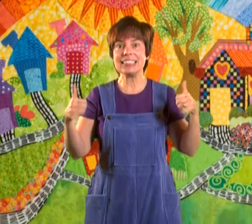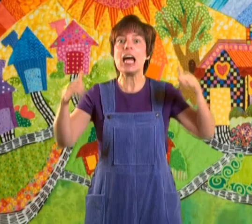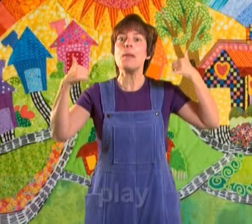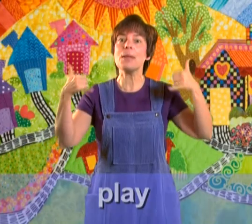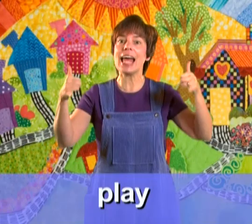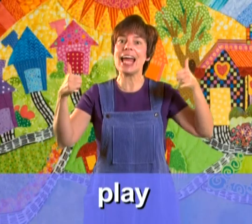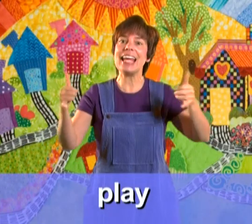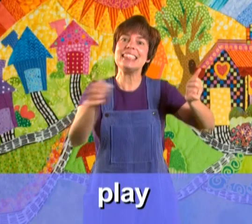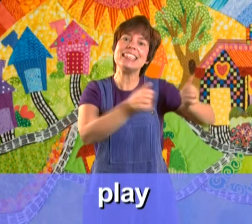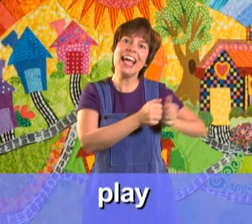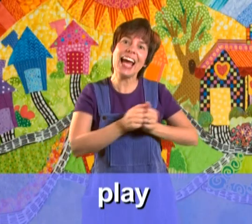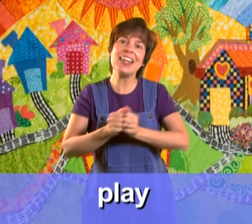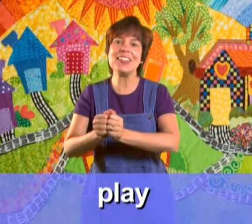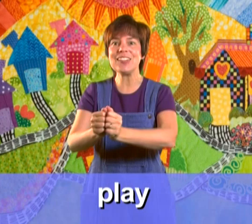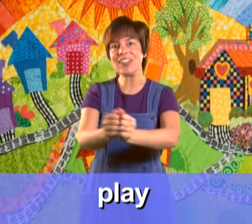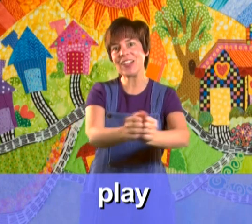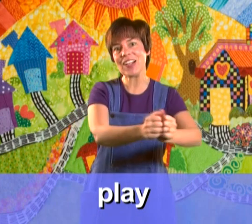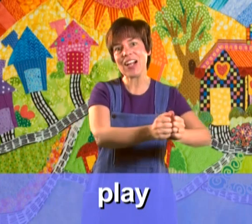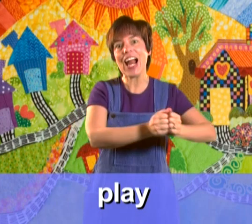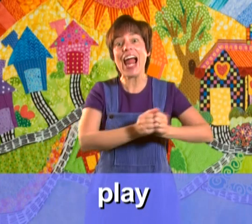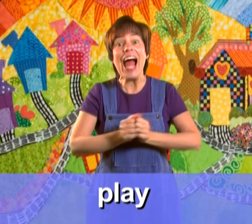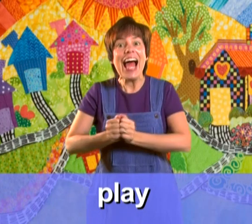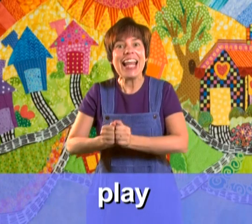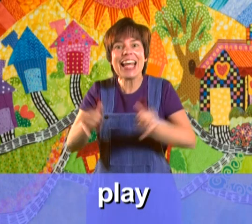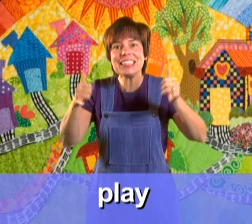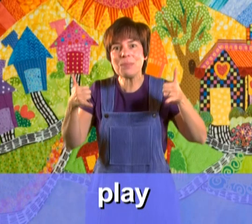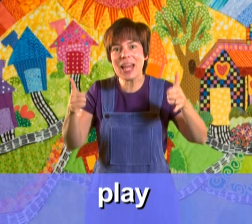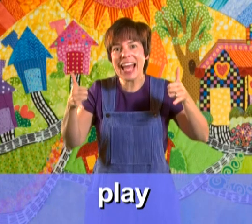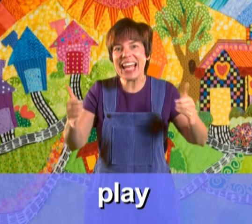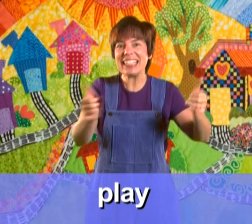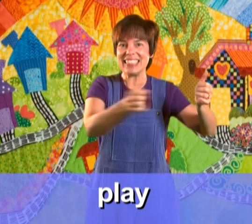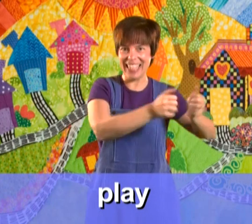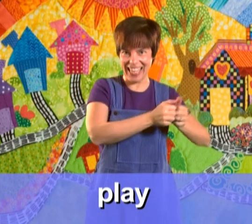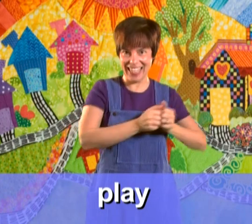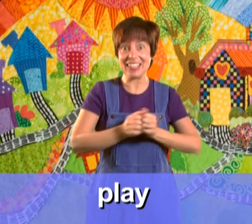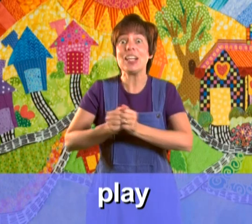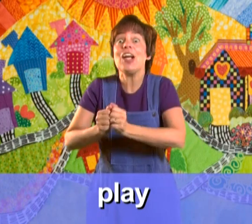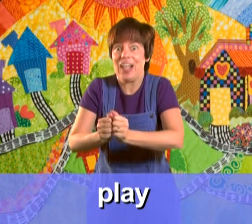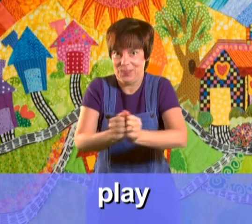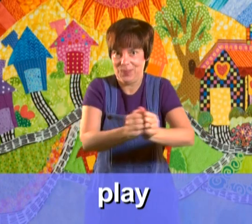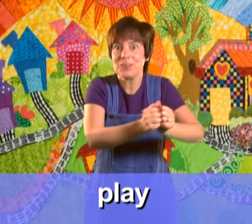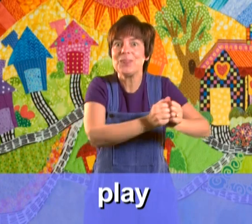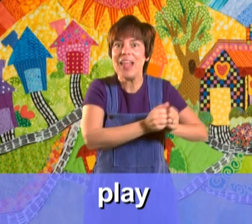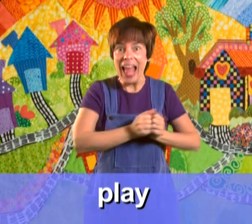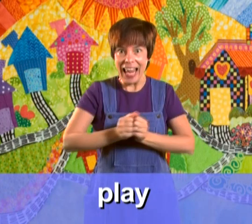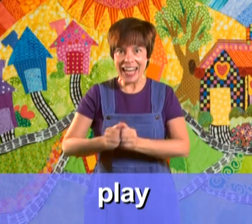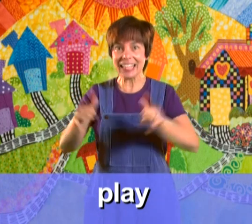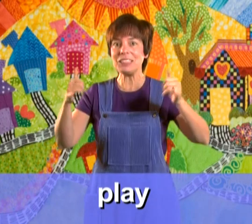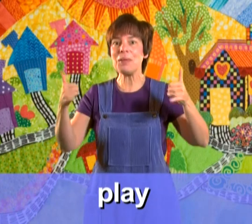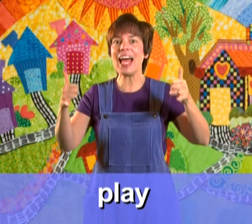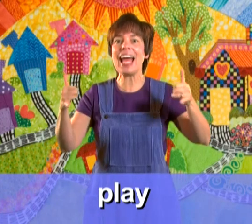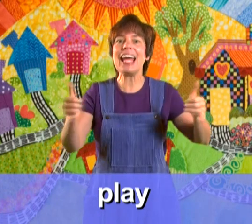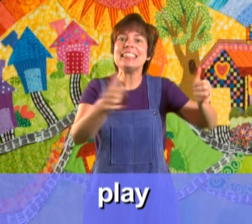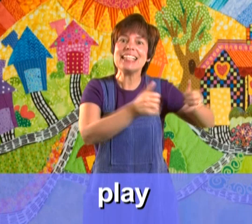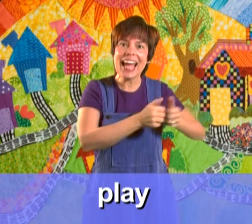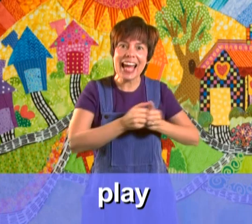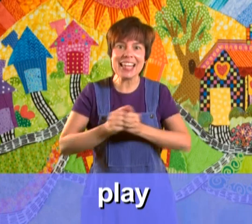Let's play together. Let's play together. Let's play